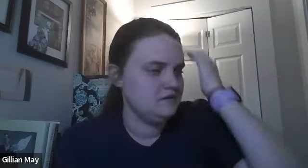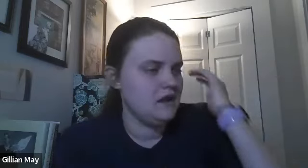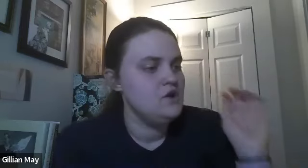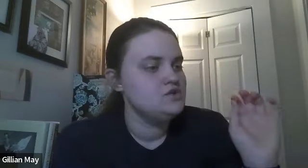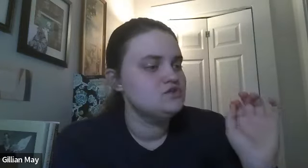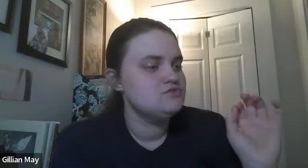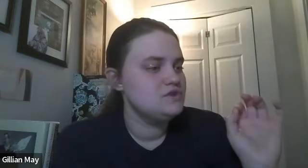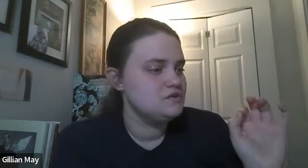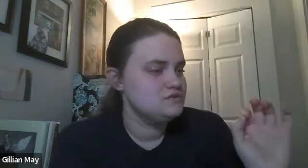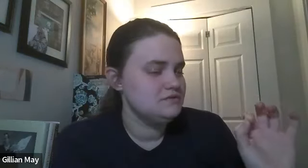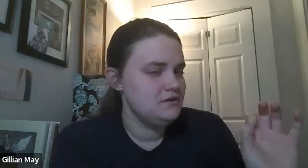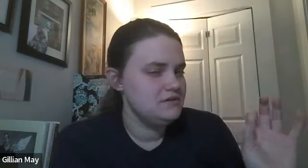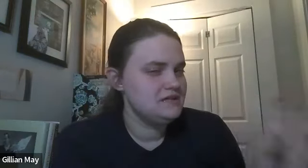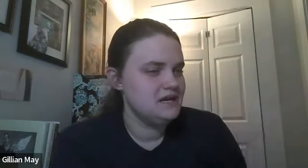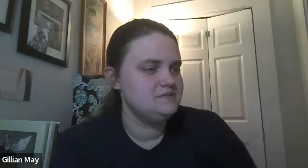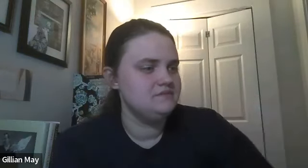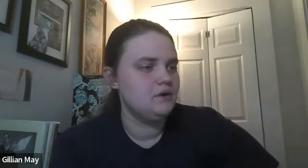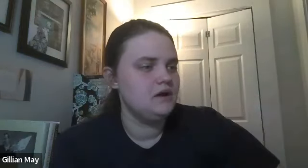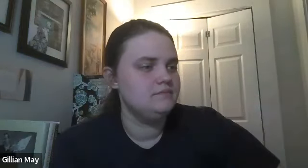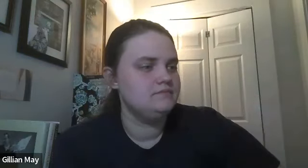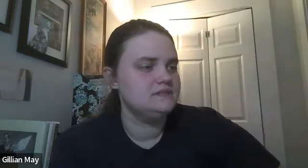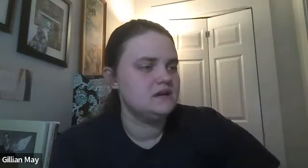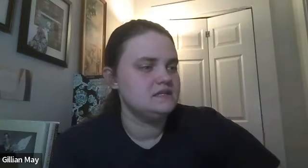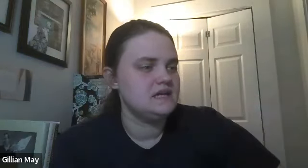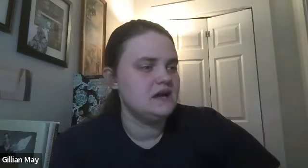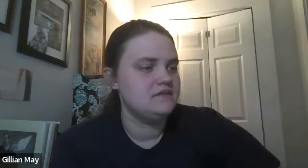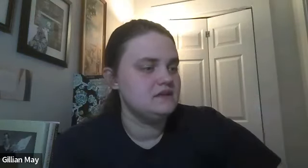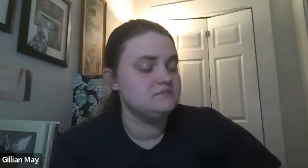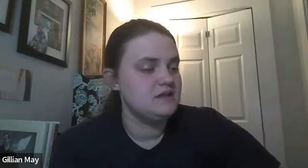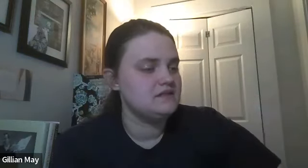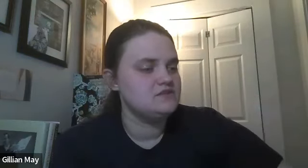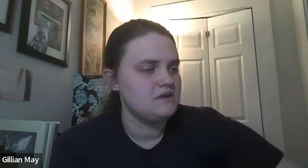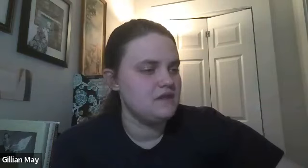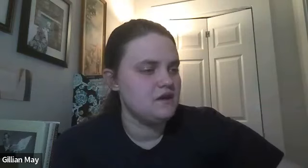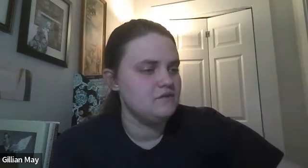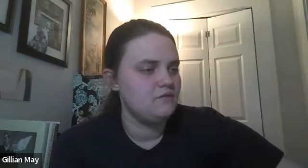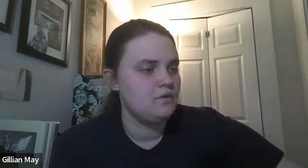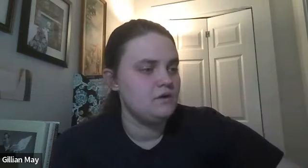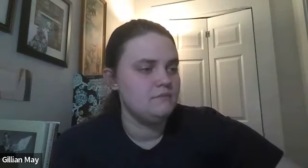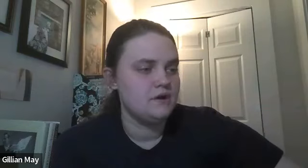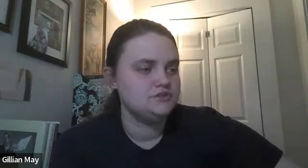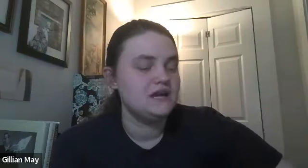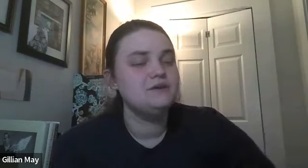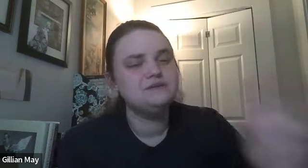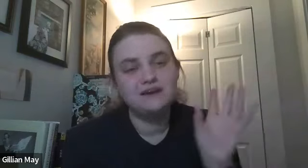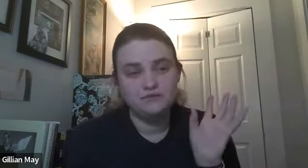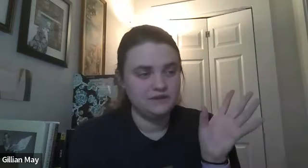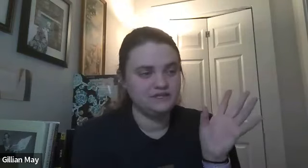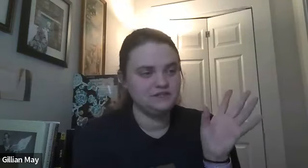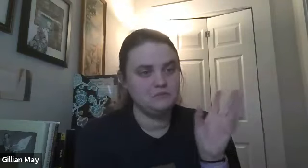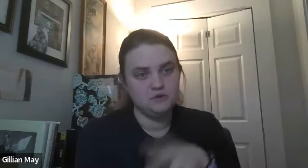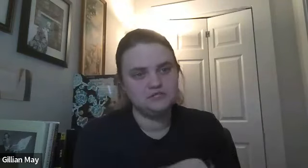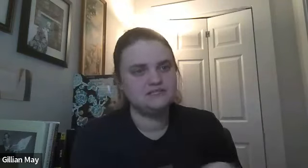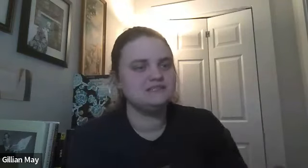Okay. So those are the types of signs. That's my list right there for emotion. I know it's not fully emotions. It's